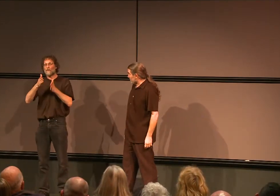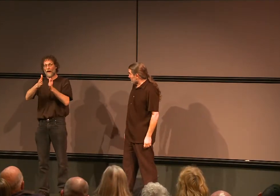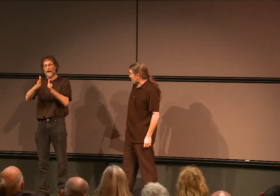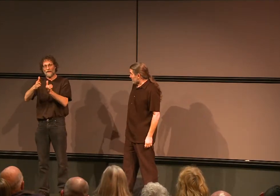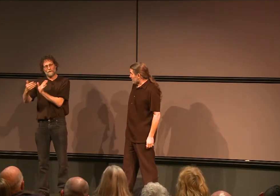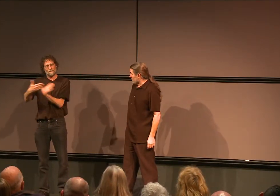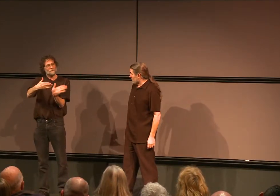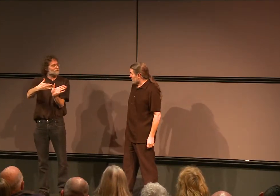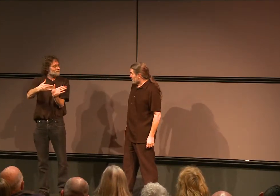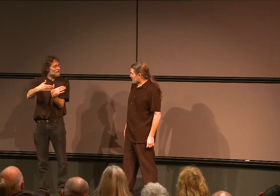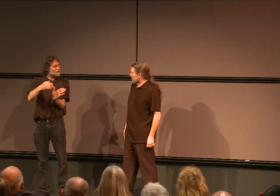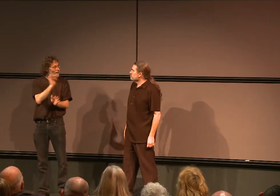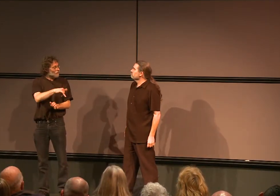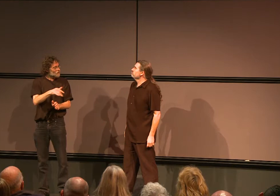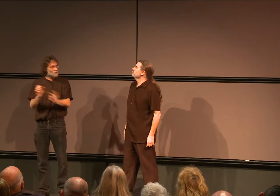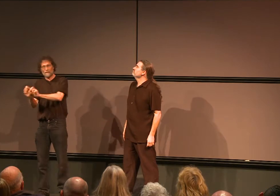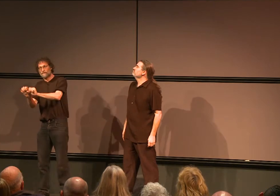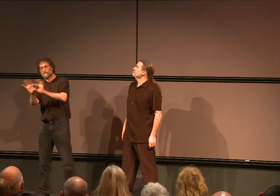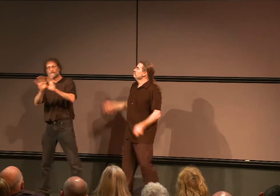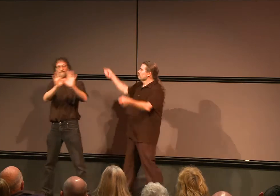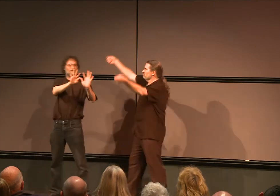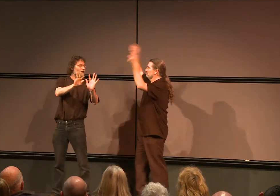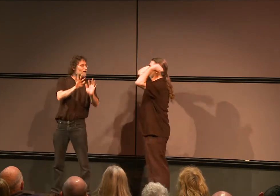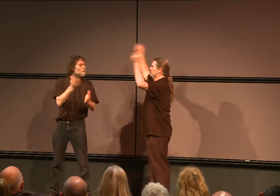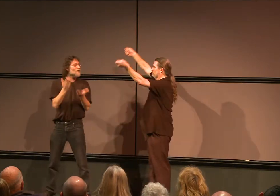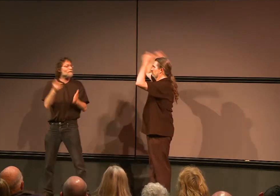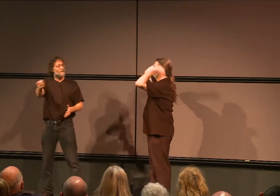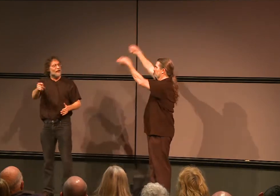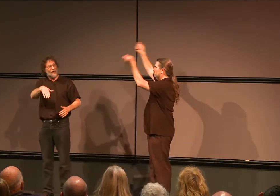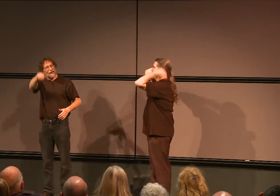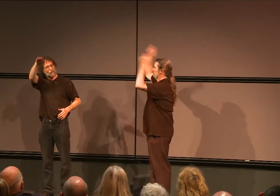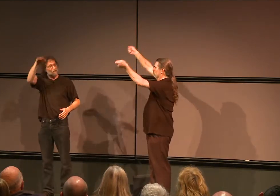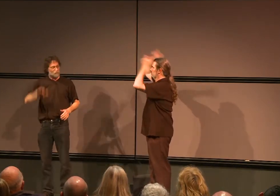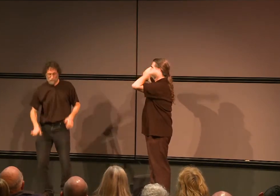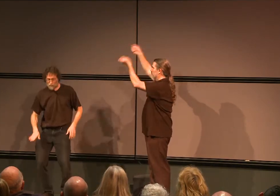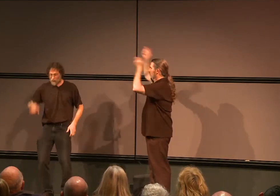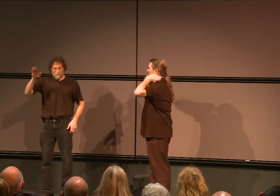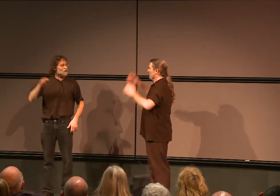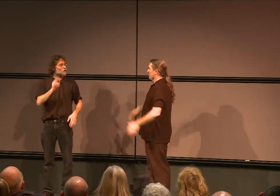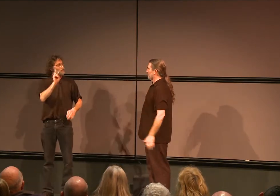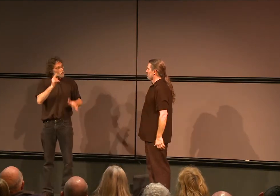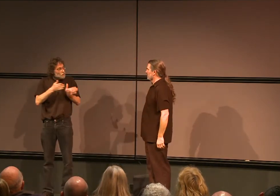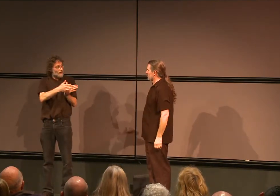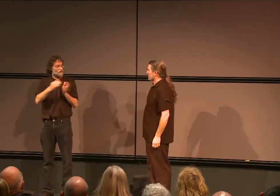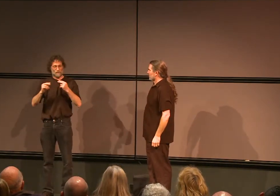way? Is that what you mean? Maybe they grew up in a two-way street.